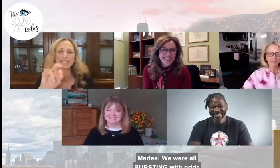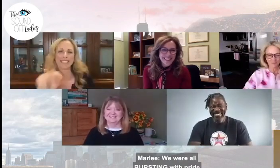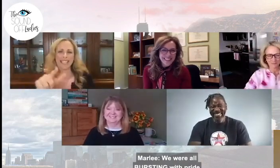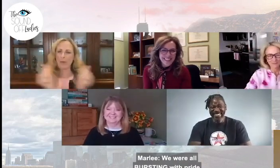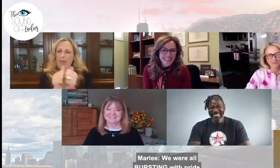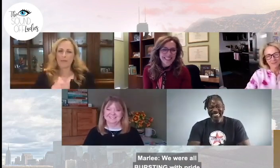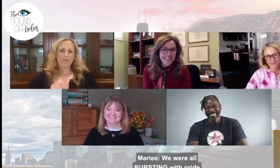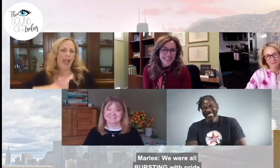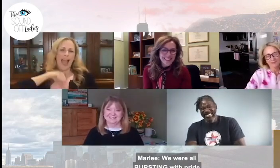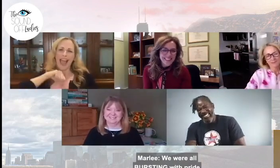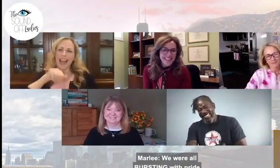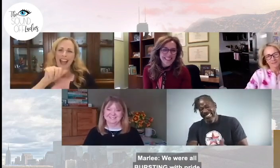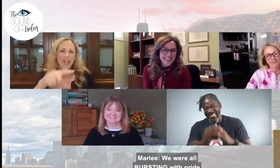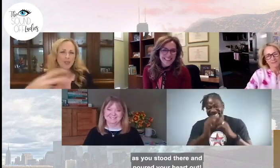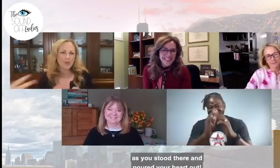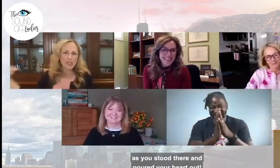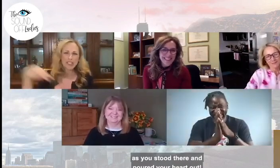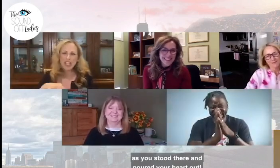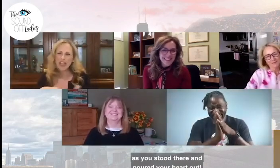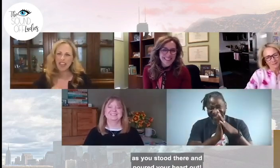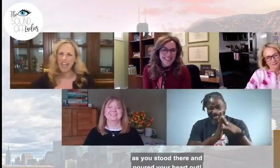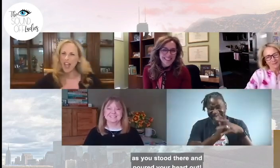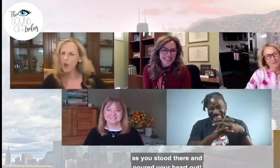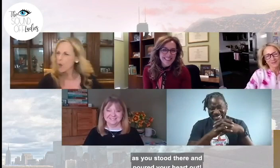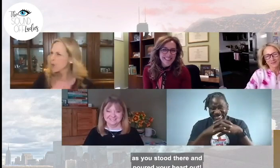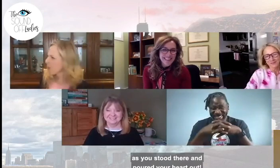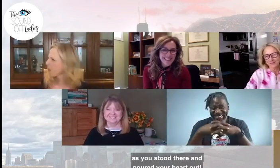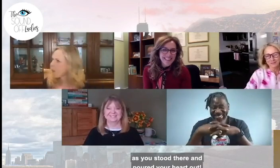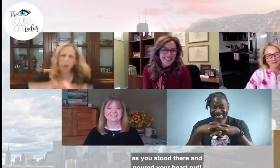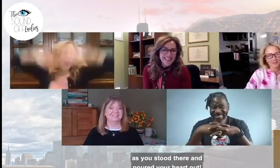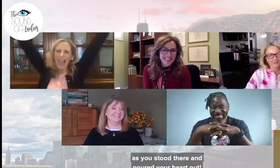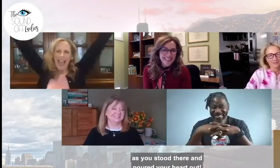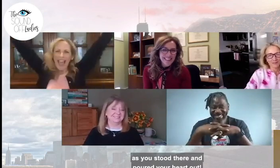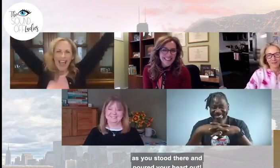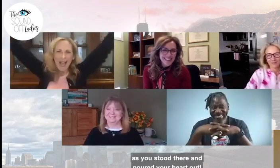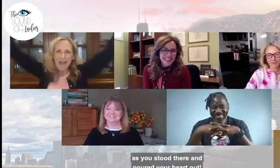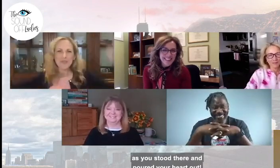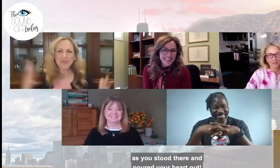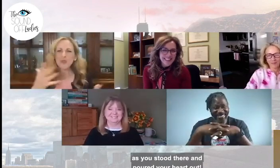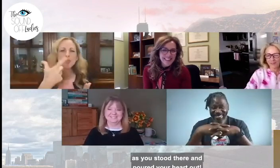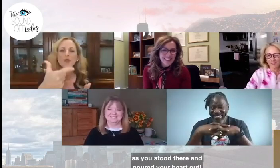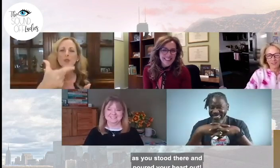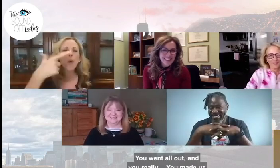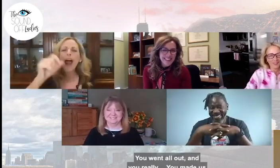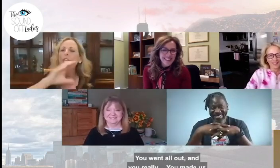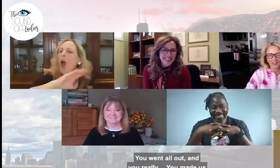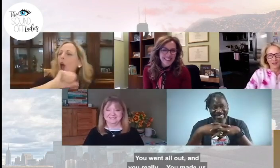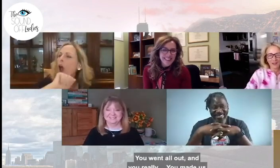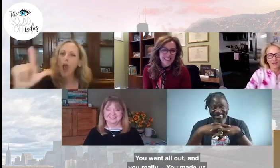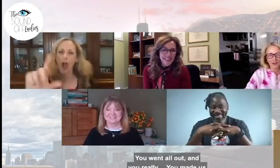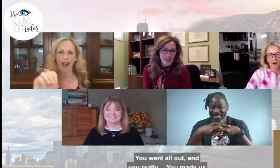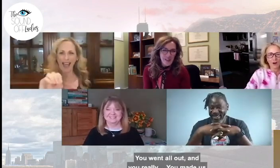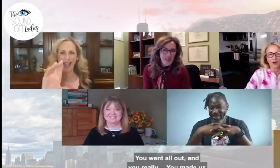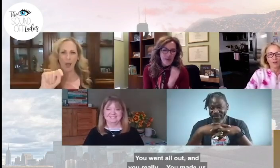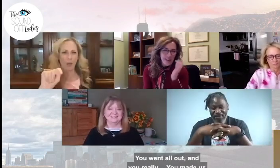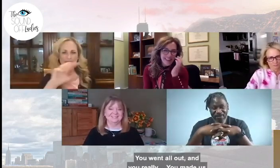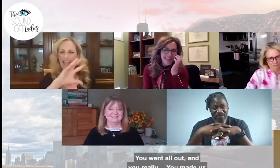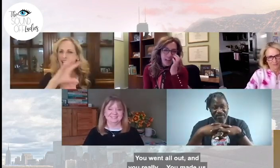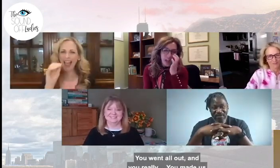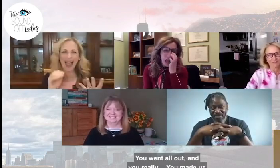Yay. They were bursting with cheers, and you stood there and poured out all the love. You